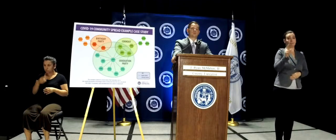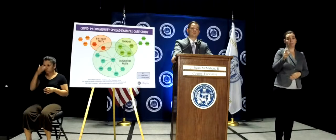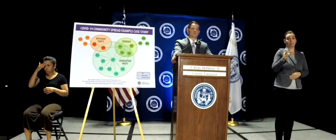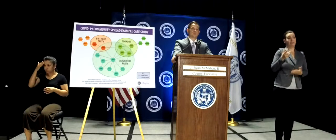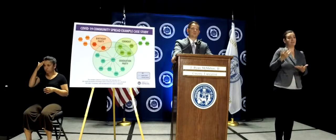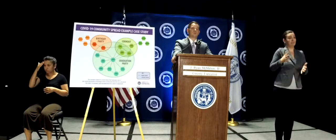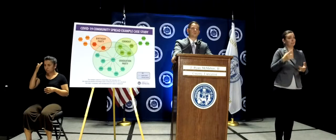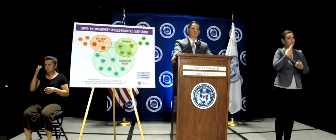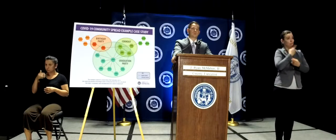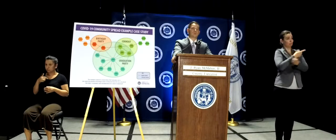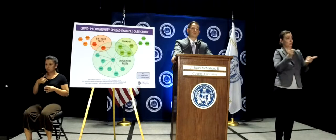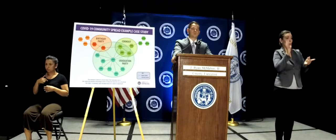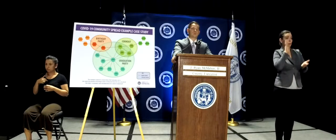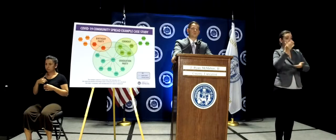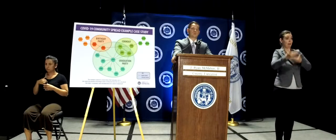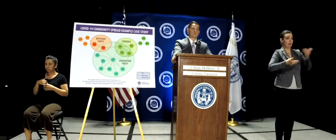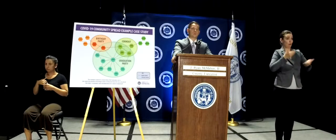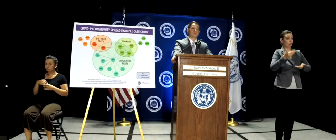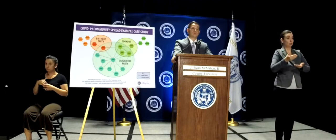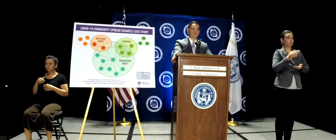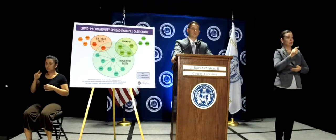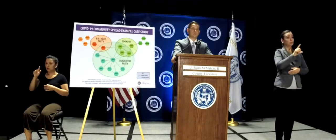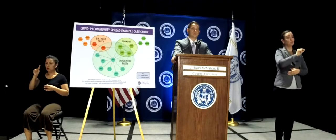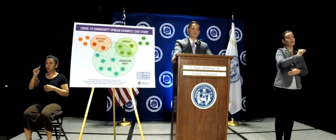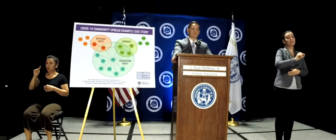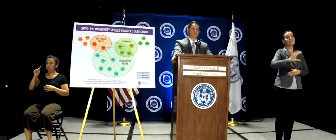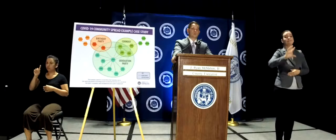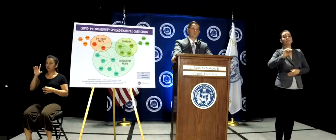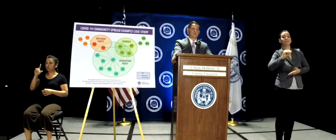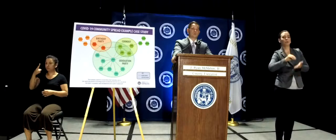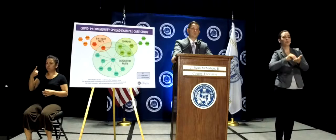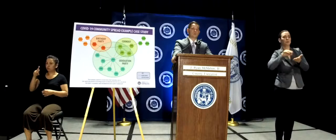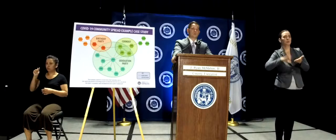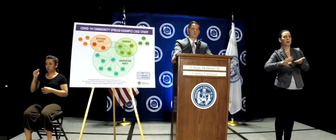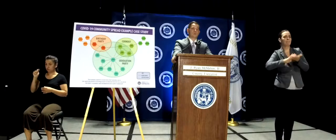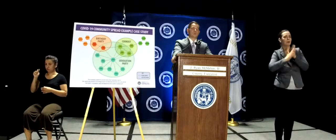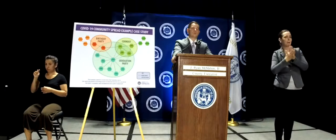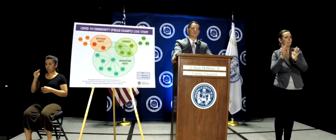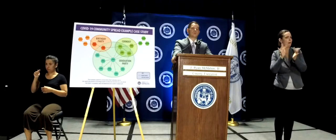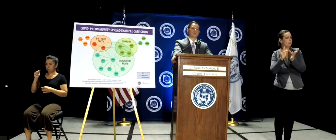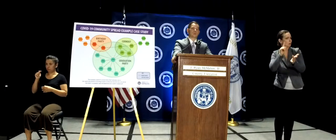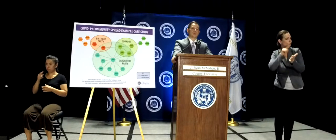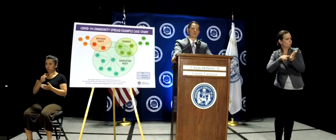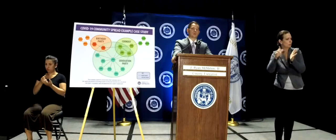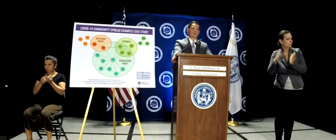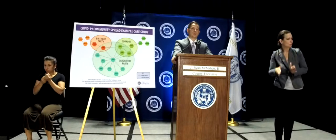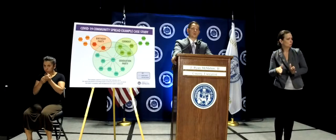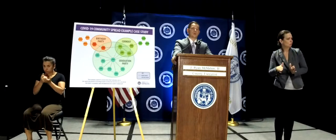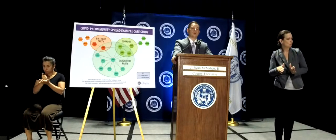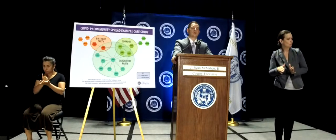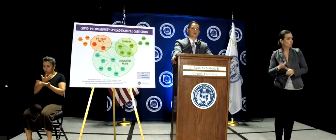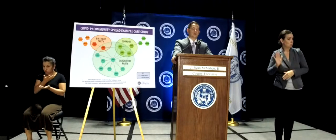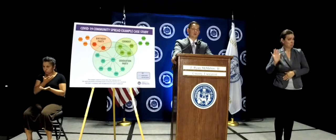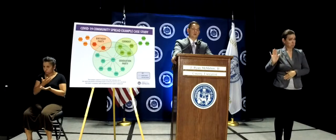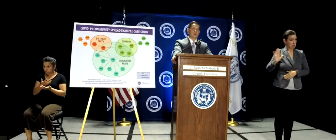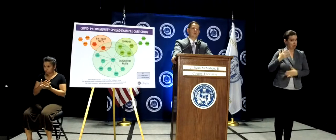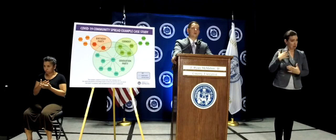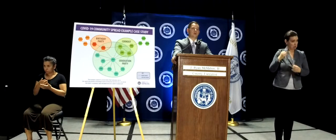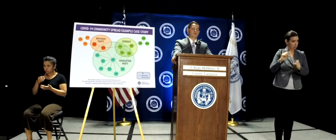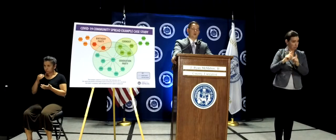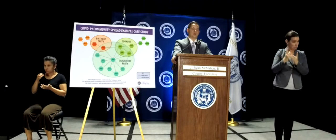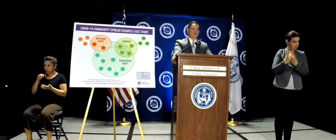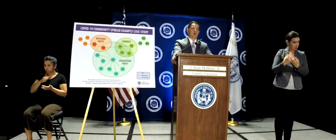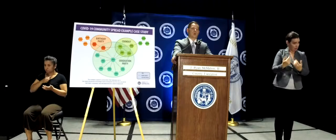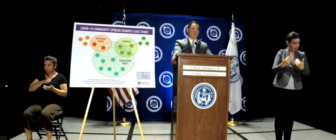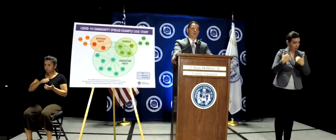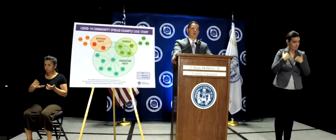very much led the way, managed the tracing in this county. Are you supportive, coordinating? What's your role in the contact tracing